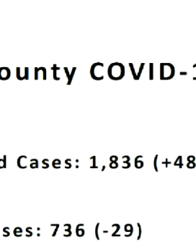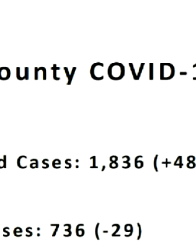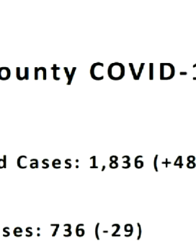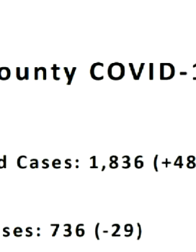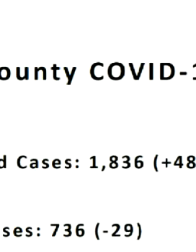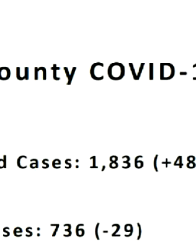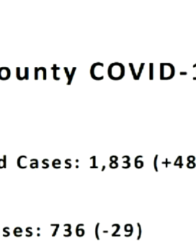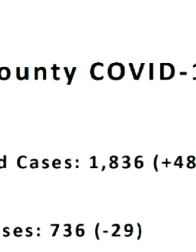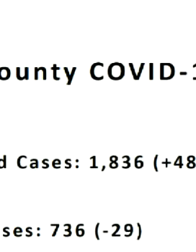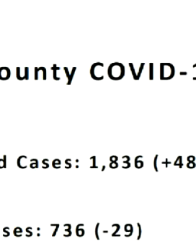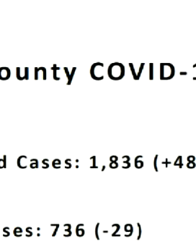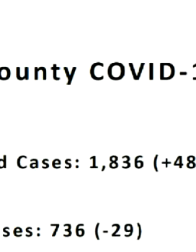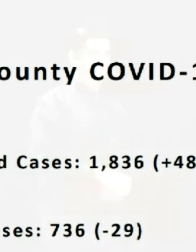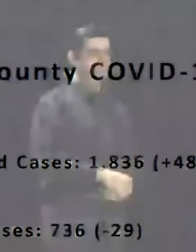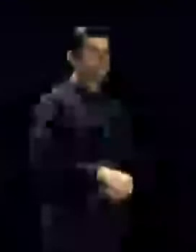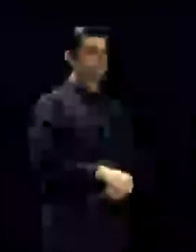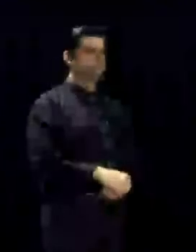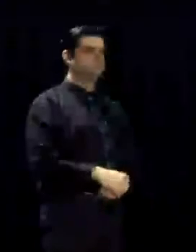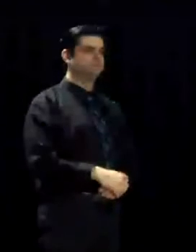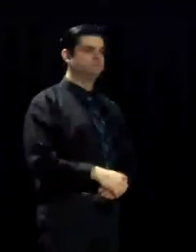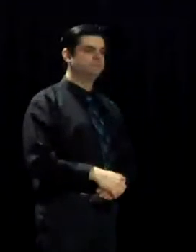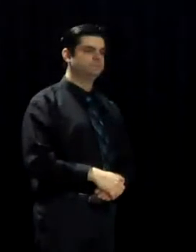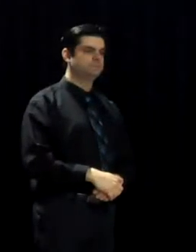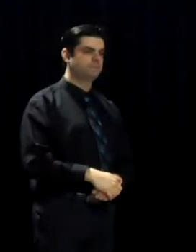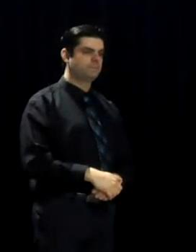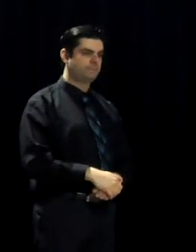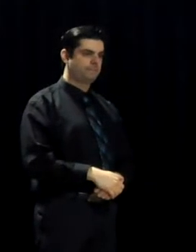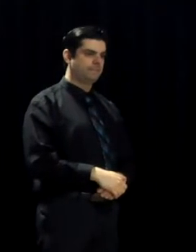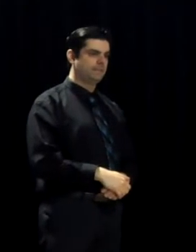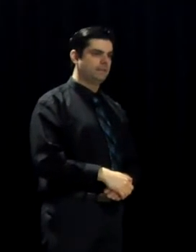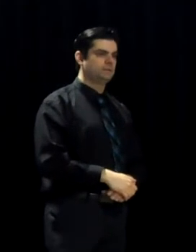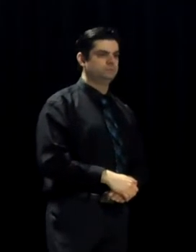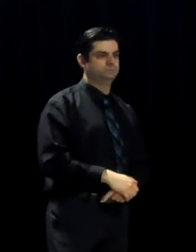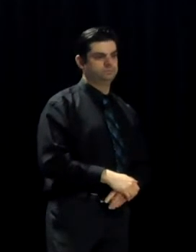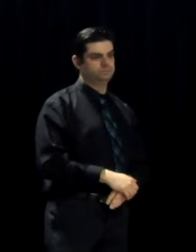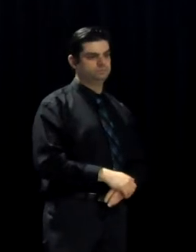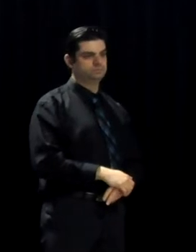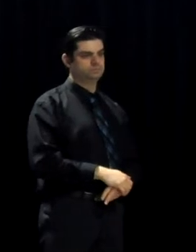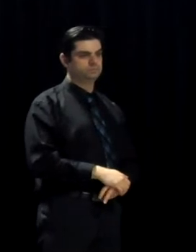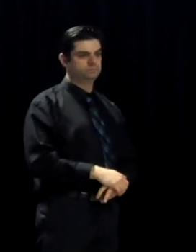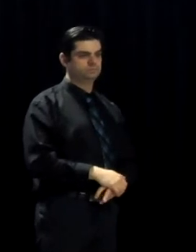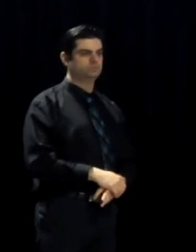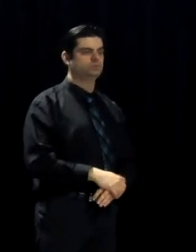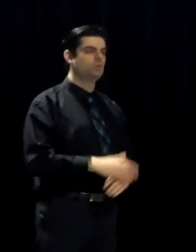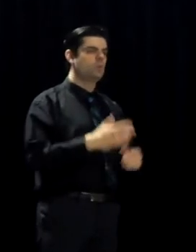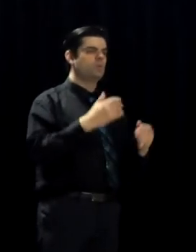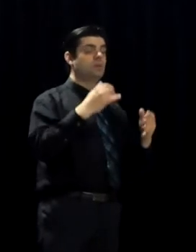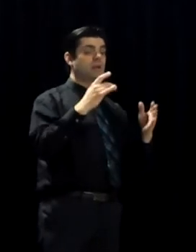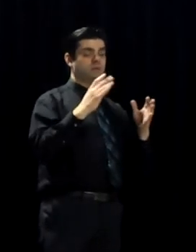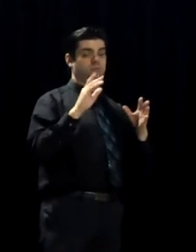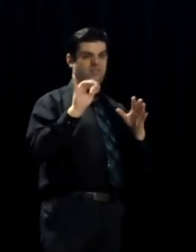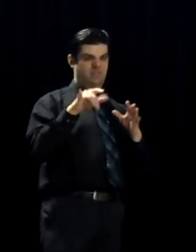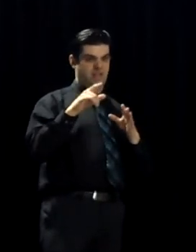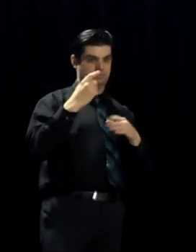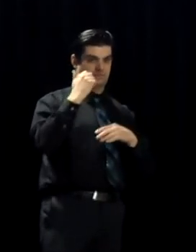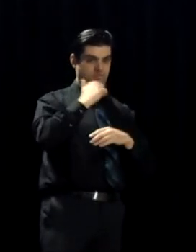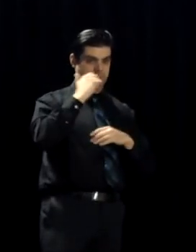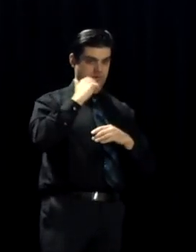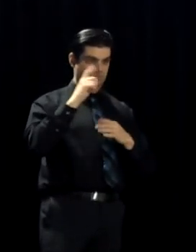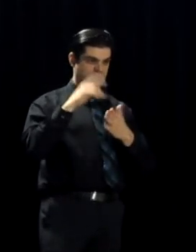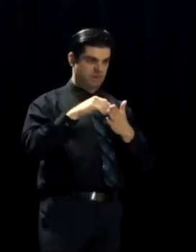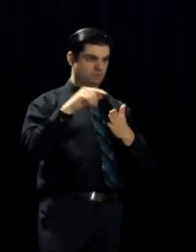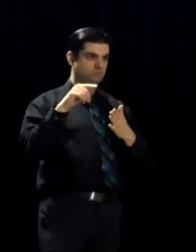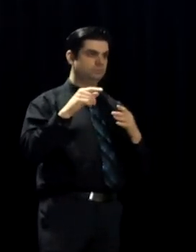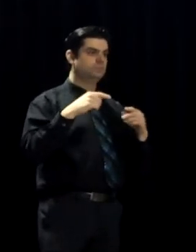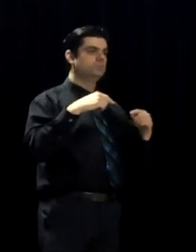negatives go into their system. And the average, 3-day average, 1,500 tests per day. Our infection rate in our 3-day